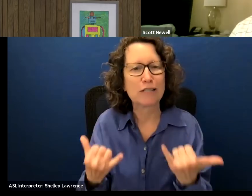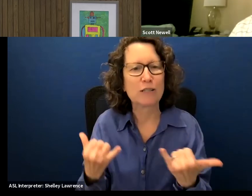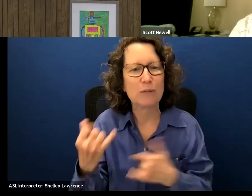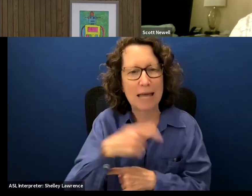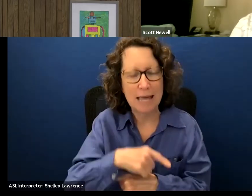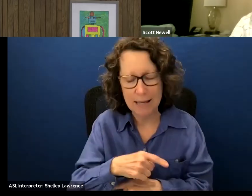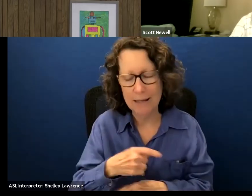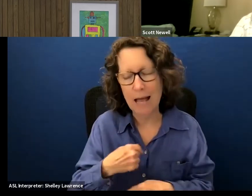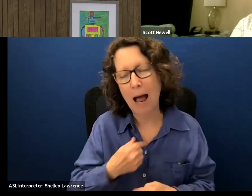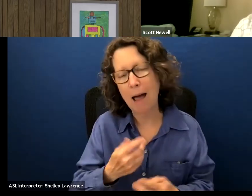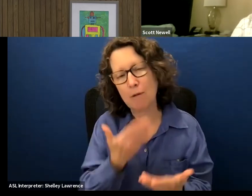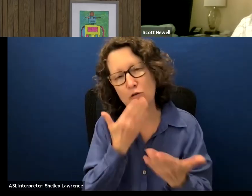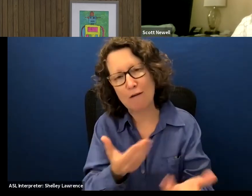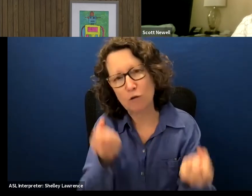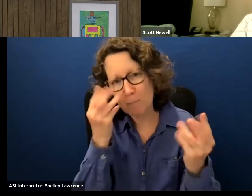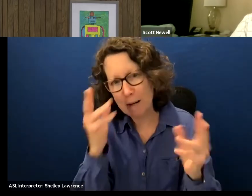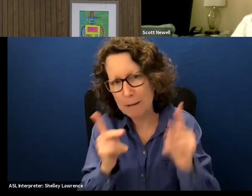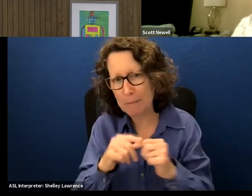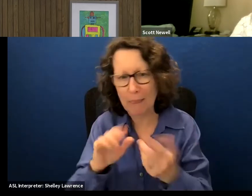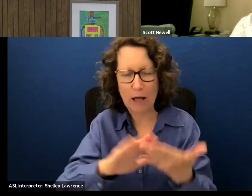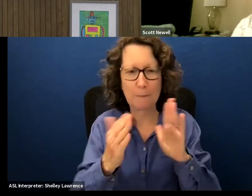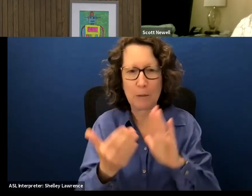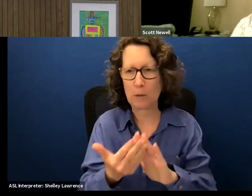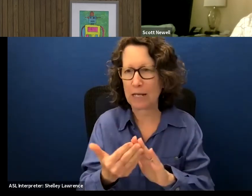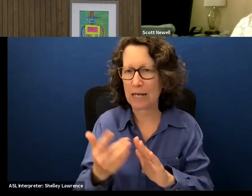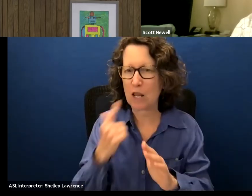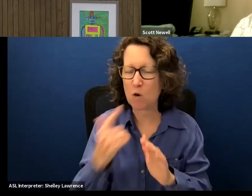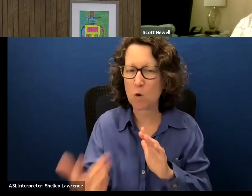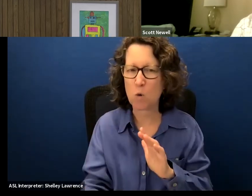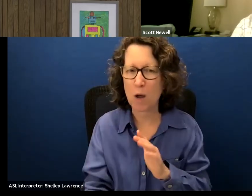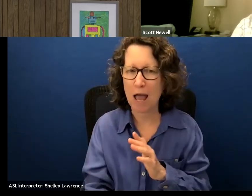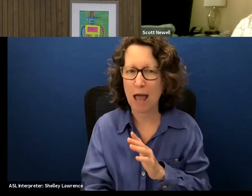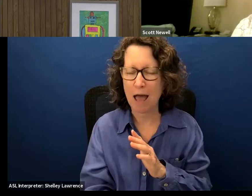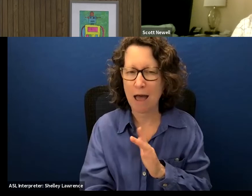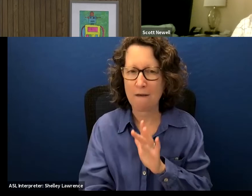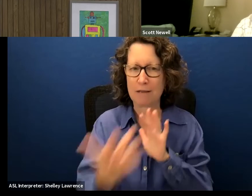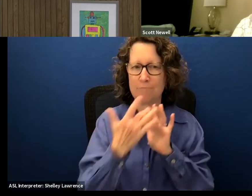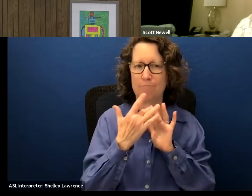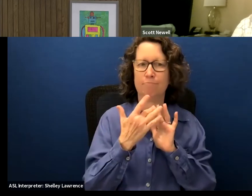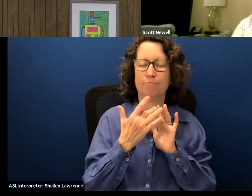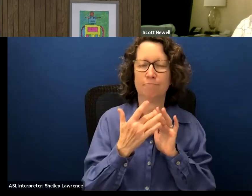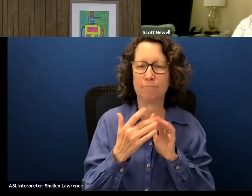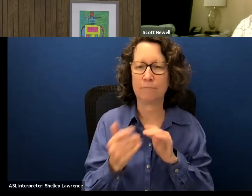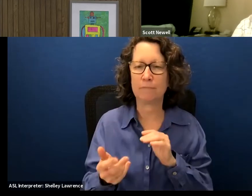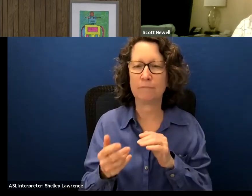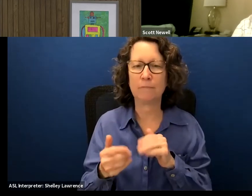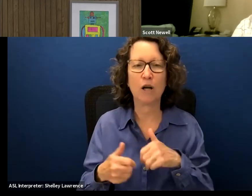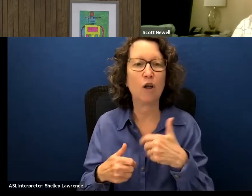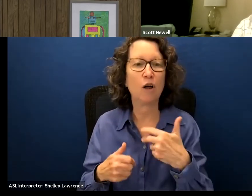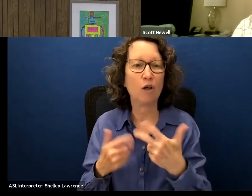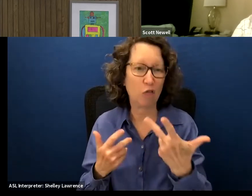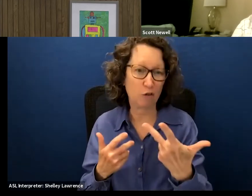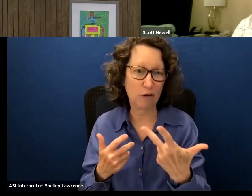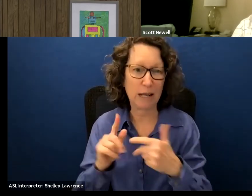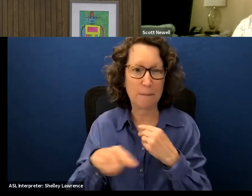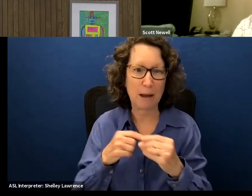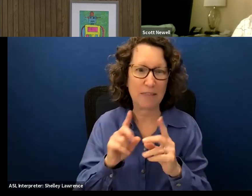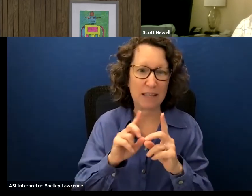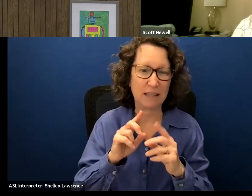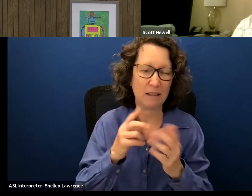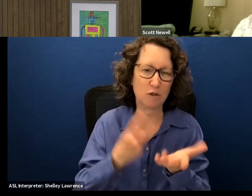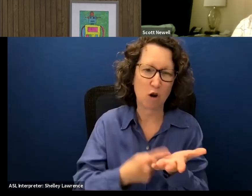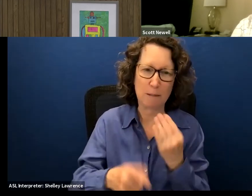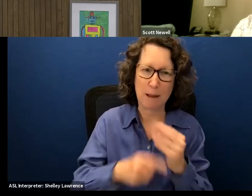I am grateful to the many people in the community who have engaged, beginning with the 3 who brought forward the issue of districts in the first